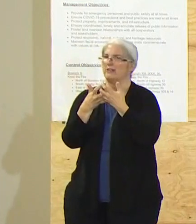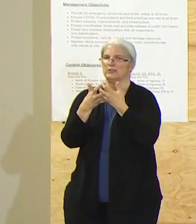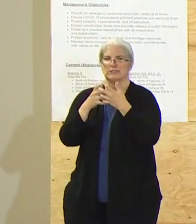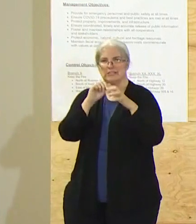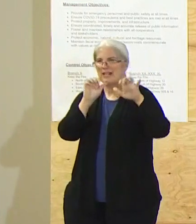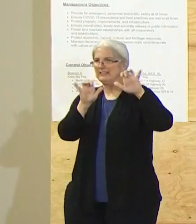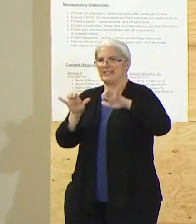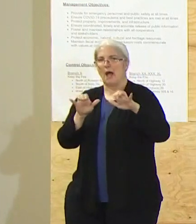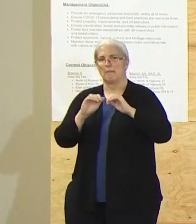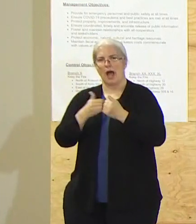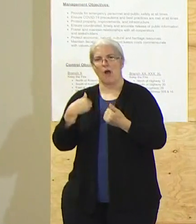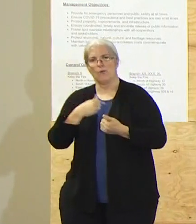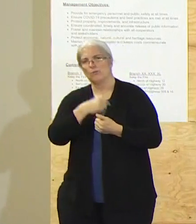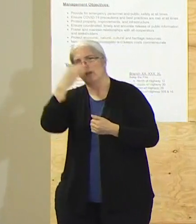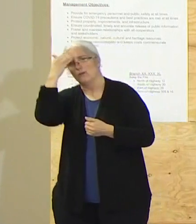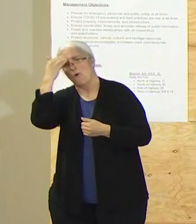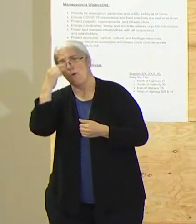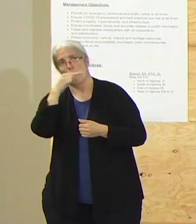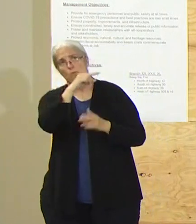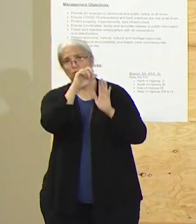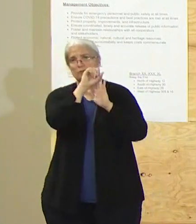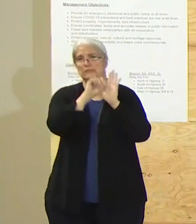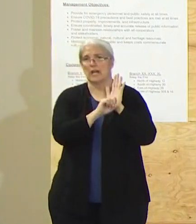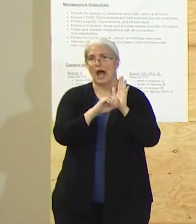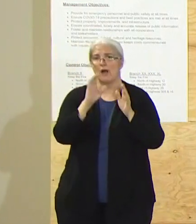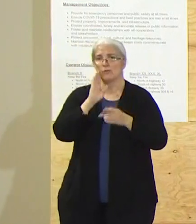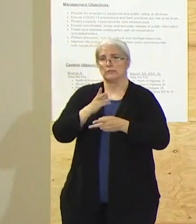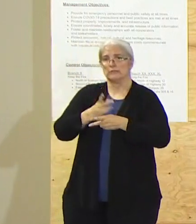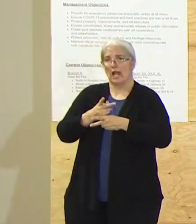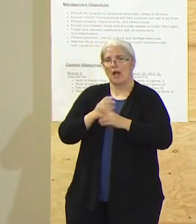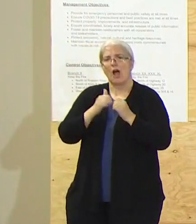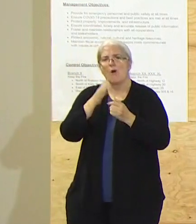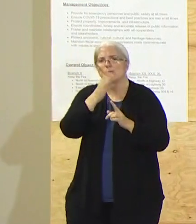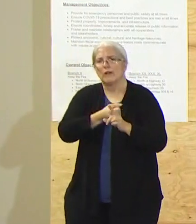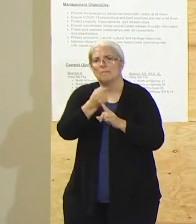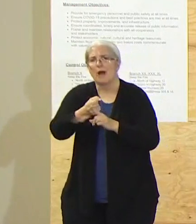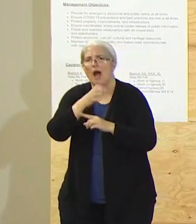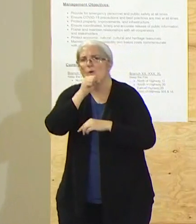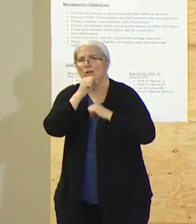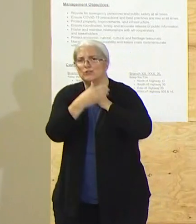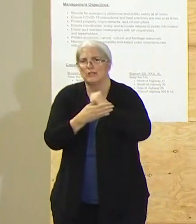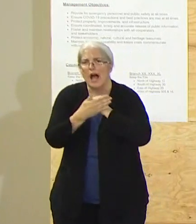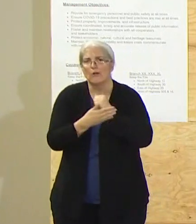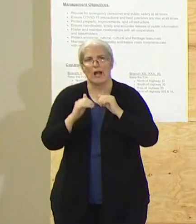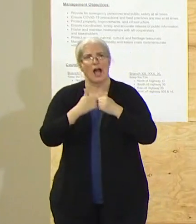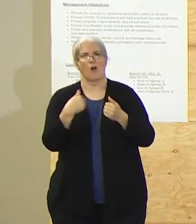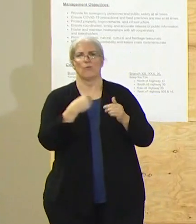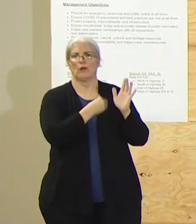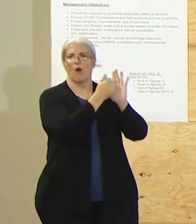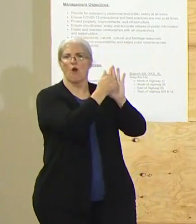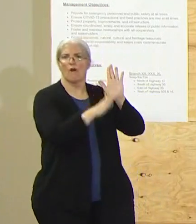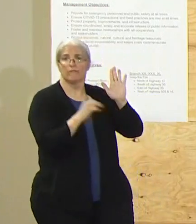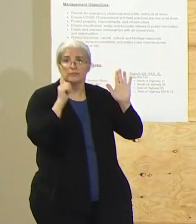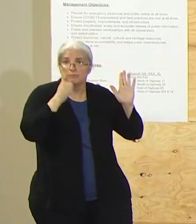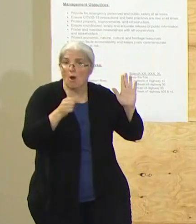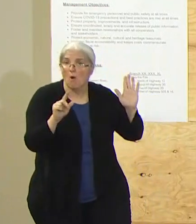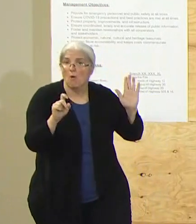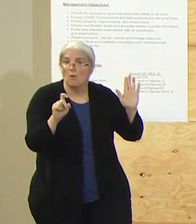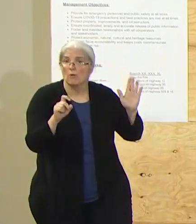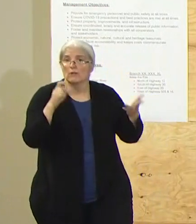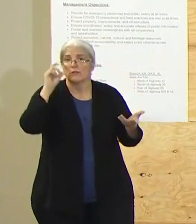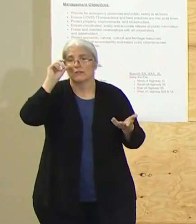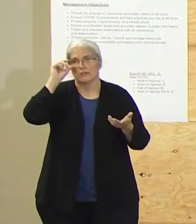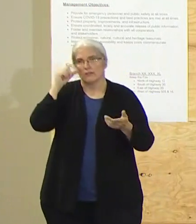Orange County potentially coming off the watch list tomorrow? We handle it the way we've always handled it. We work with local health officials. We reconcile any of